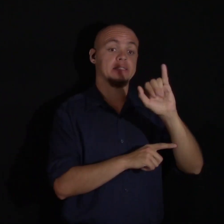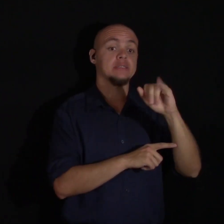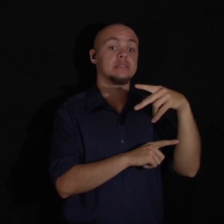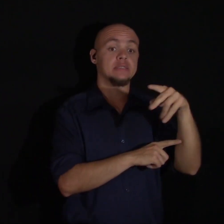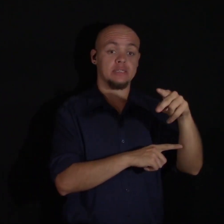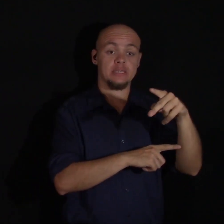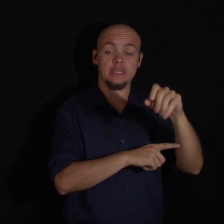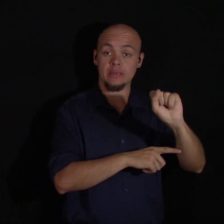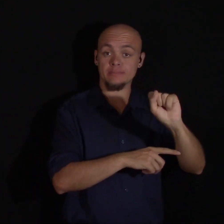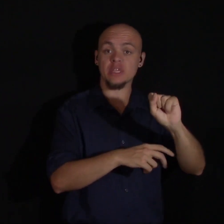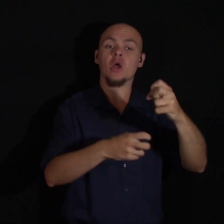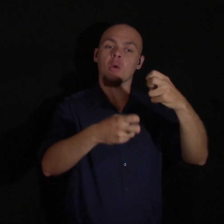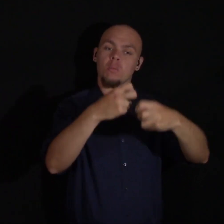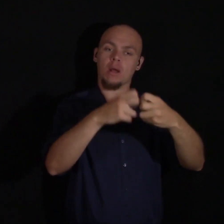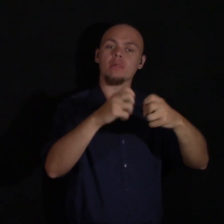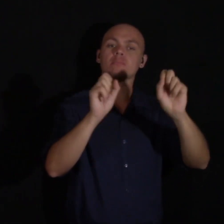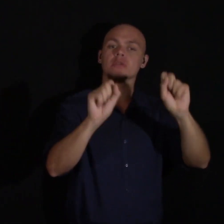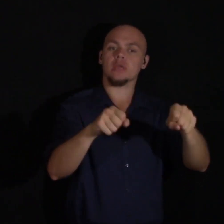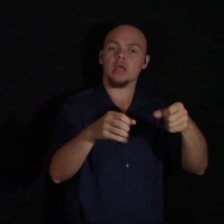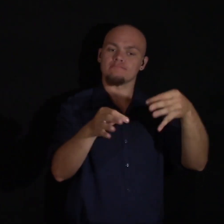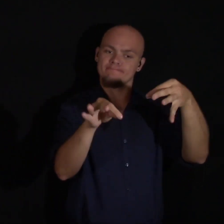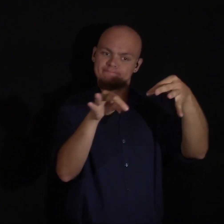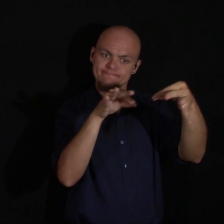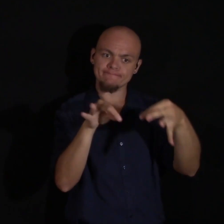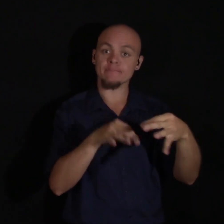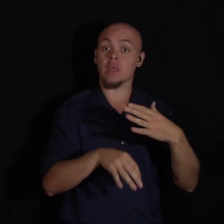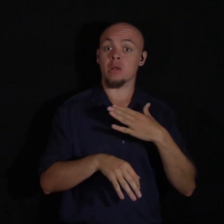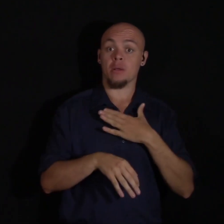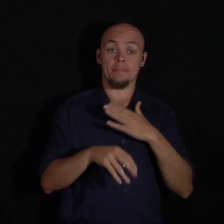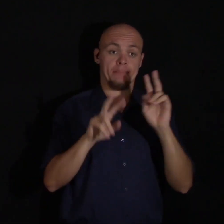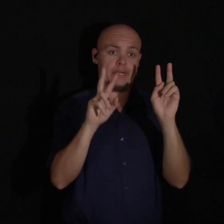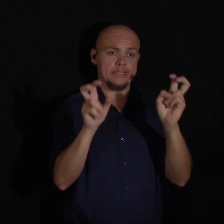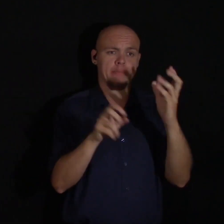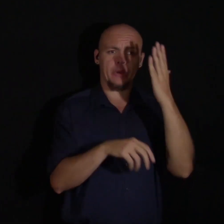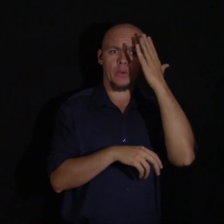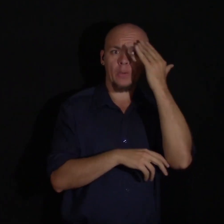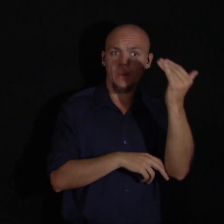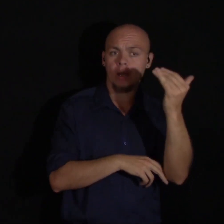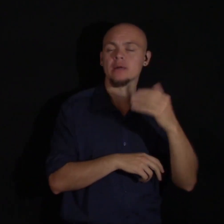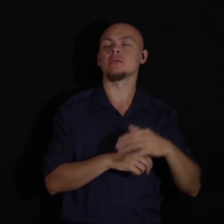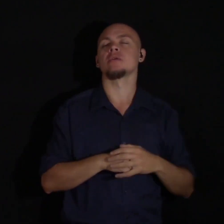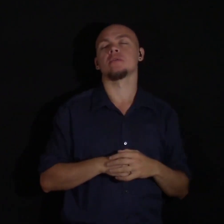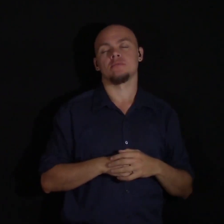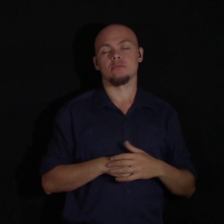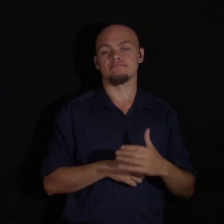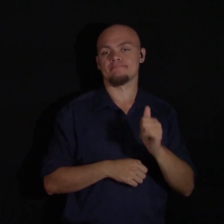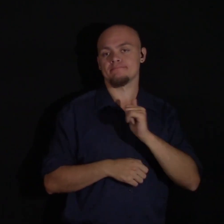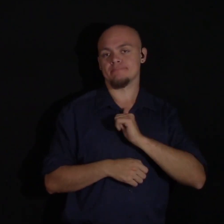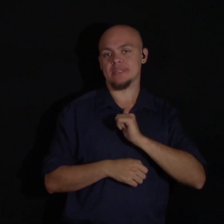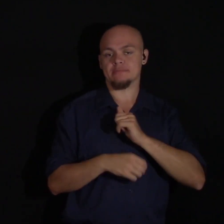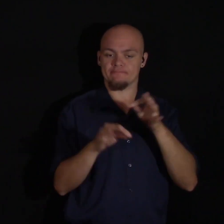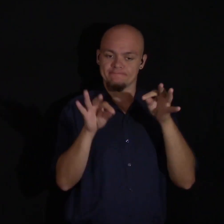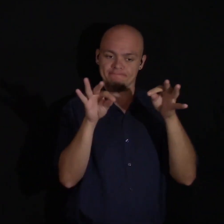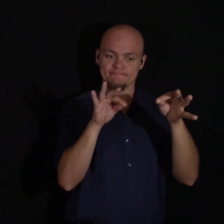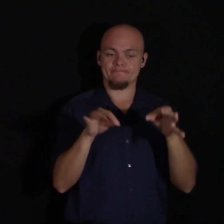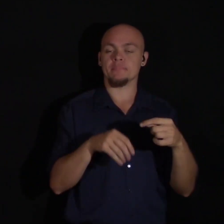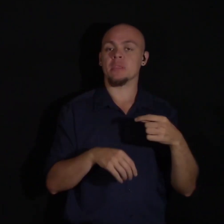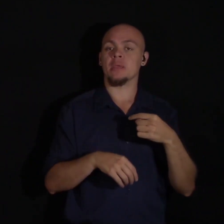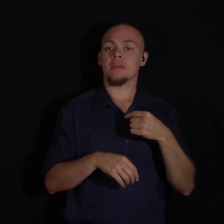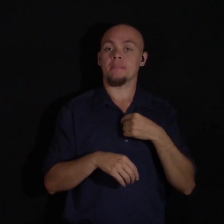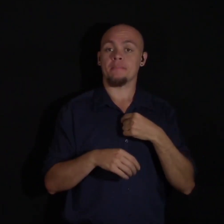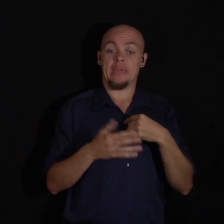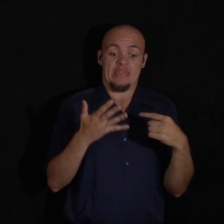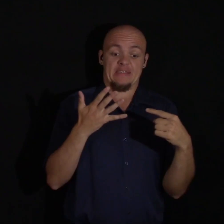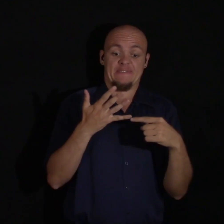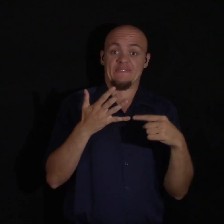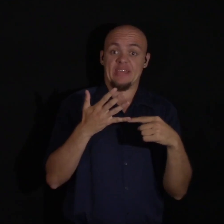Now, I know everyone wonders why this is my topic, and I want to tell you a little bit about myself. I'm the youngest of 5